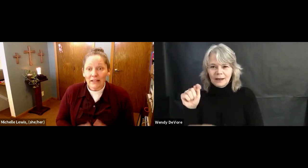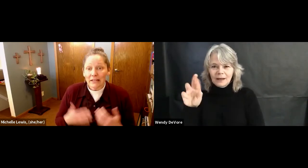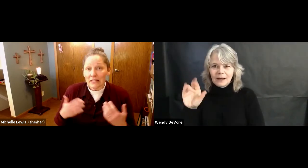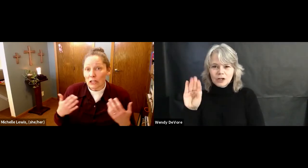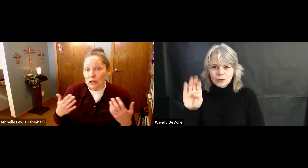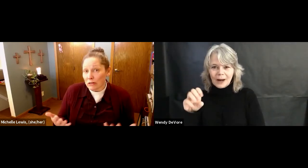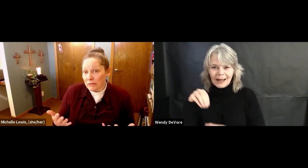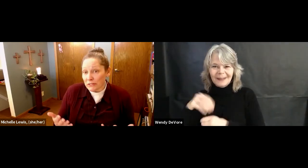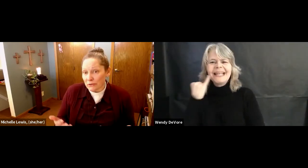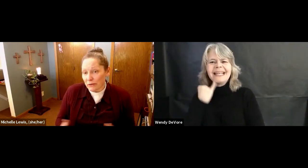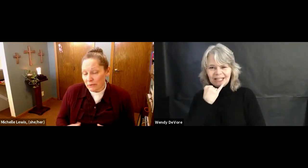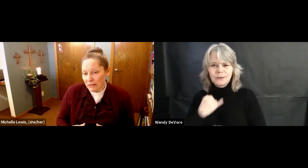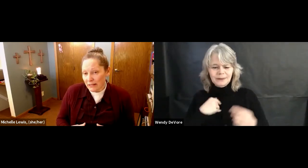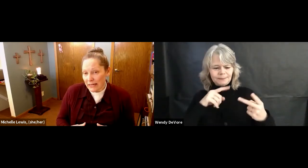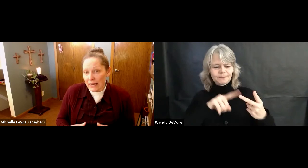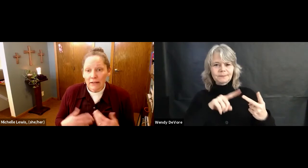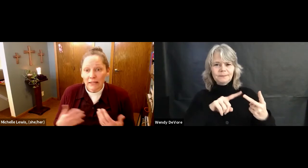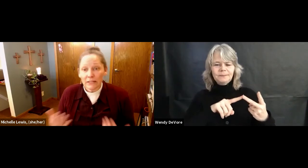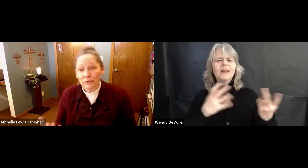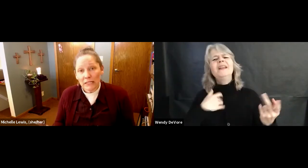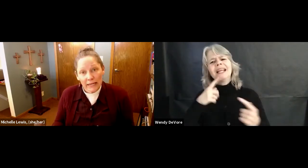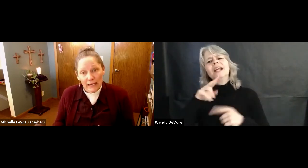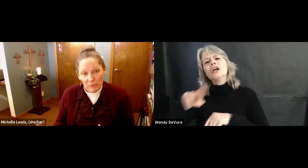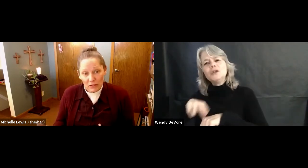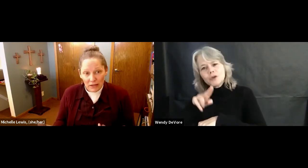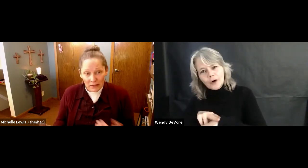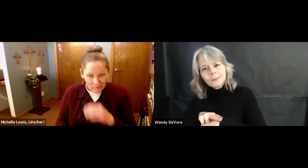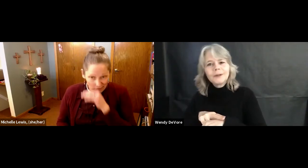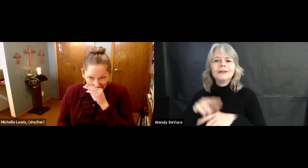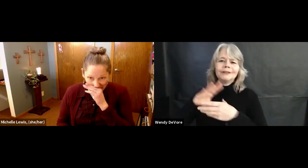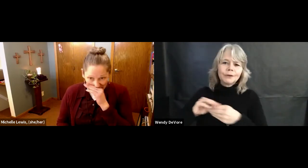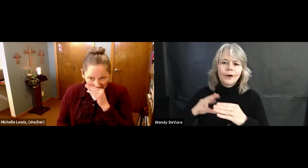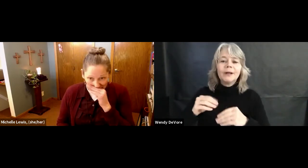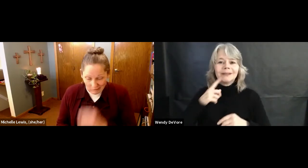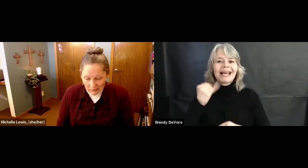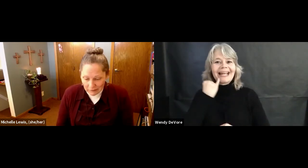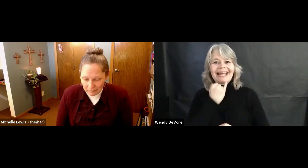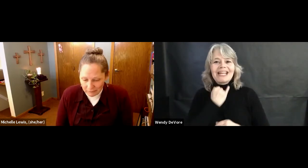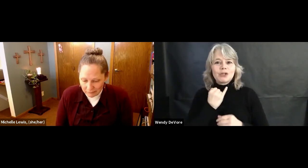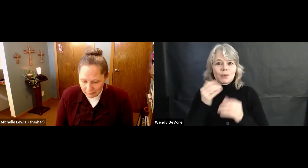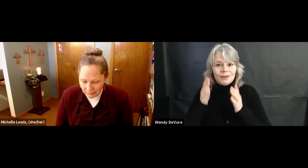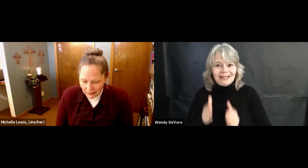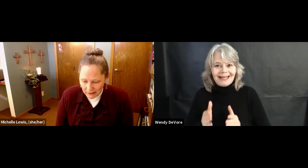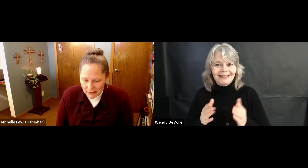And then the normal story would be like, and then an Israelite came along.